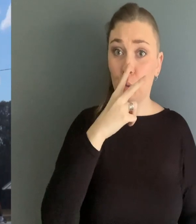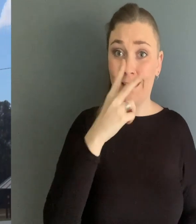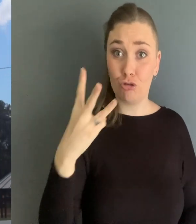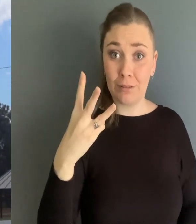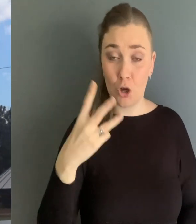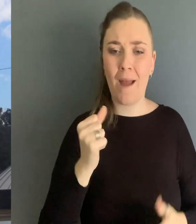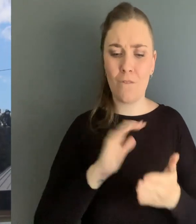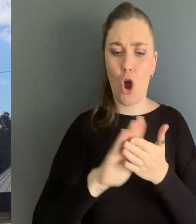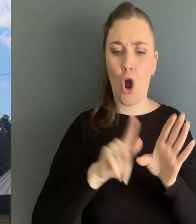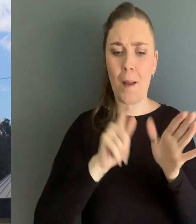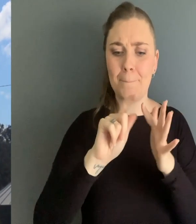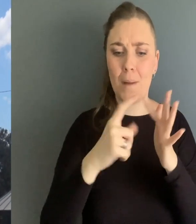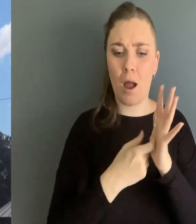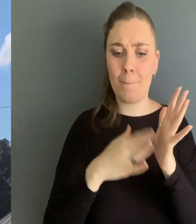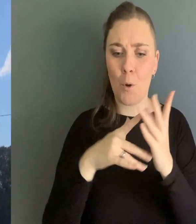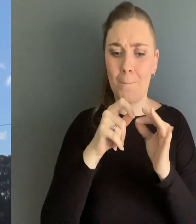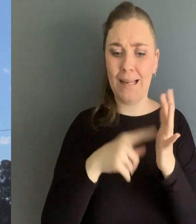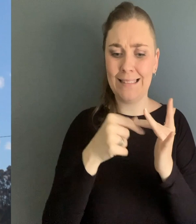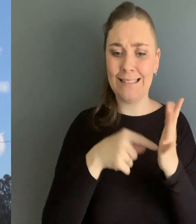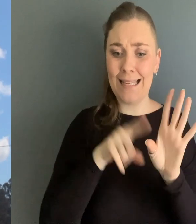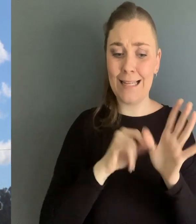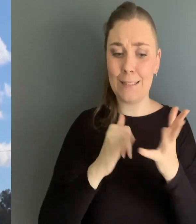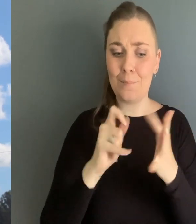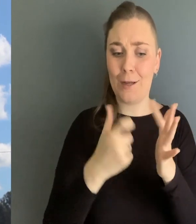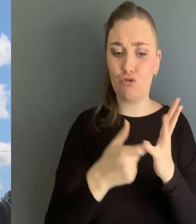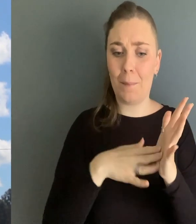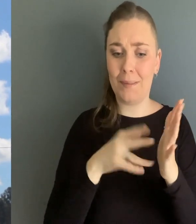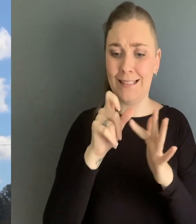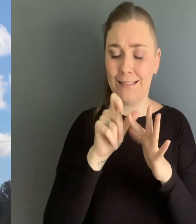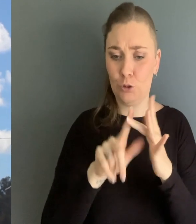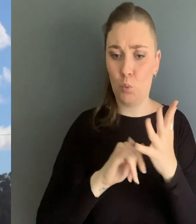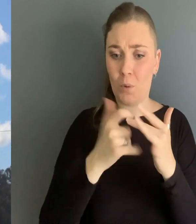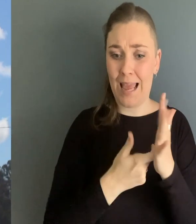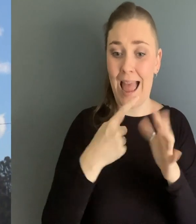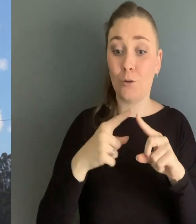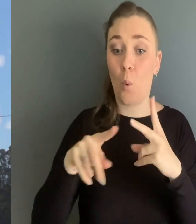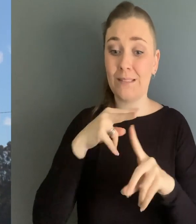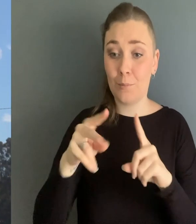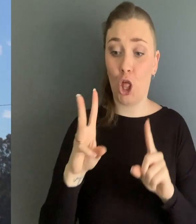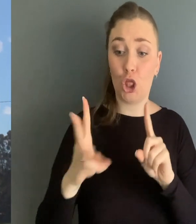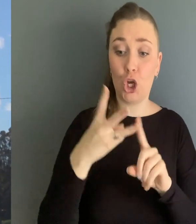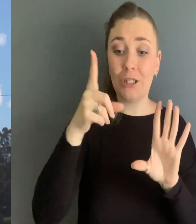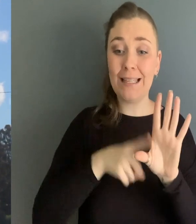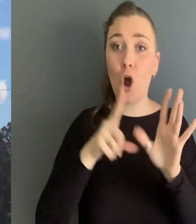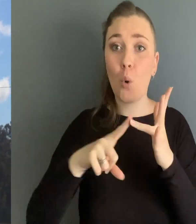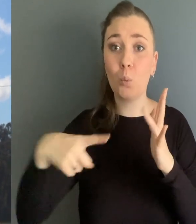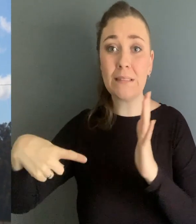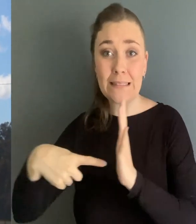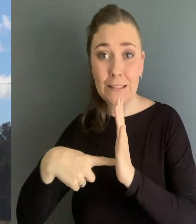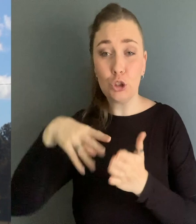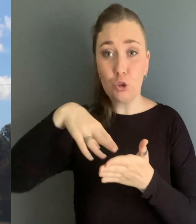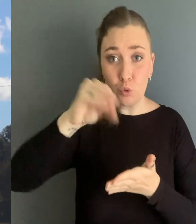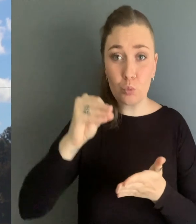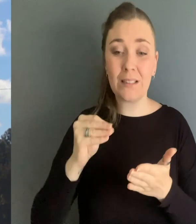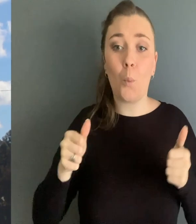i have hypermobility spectrum disorder and autism i'm a third year occupational therapy student wheelchair motocross